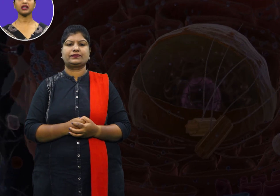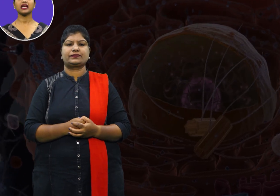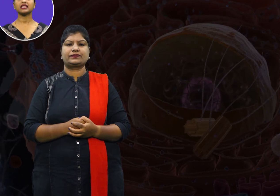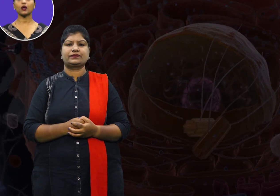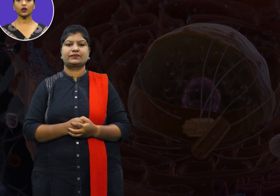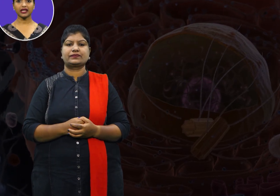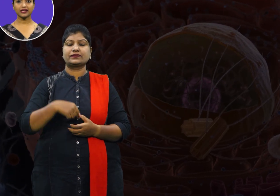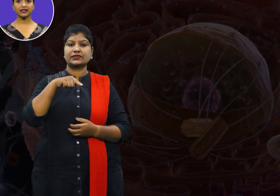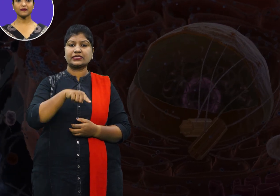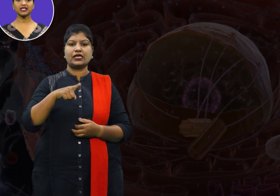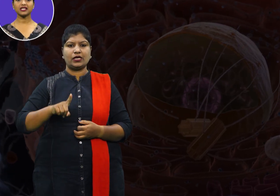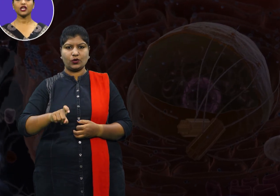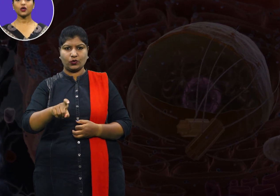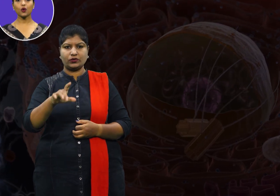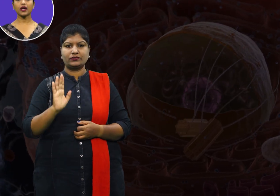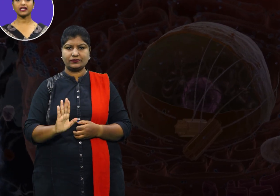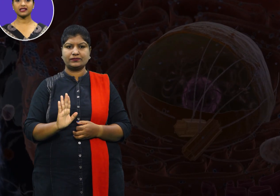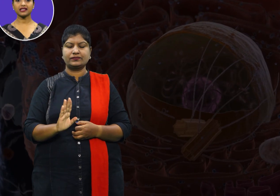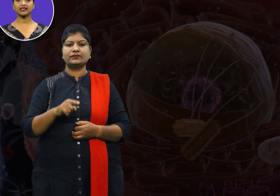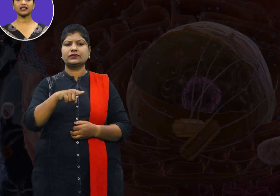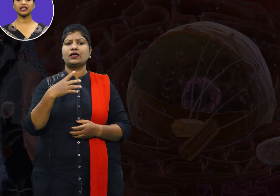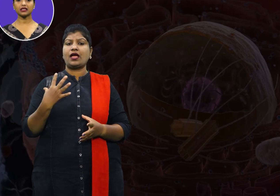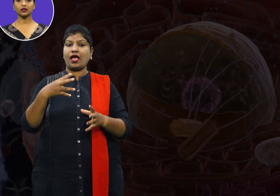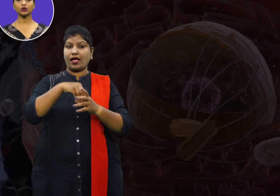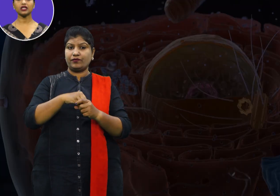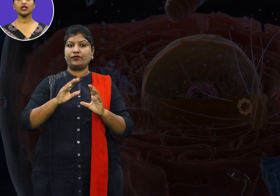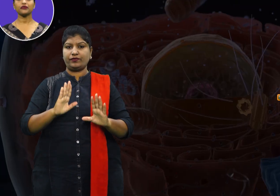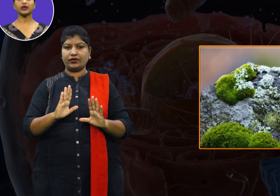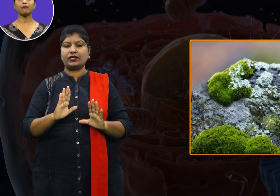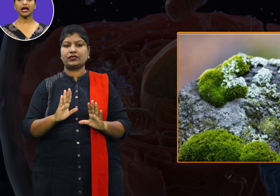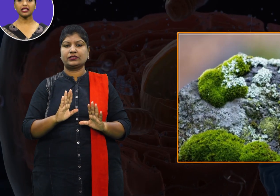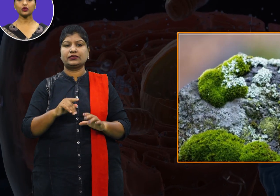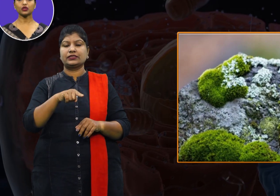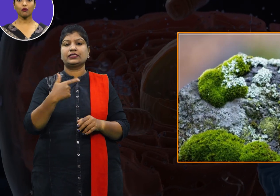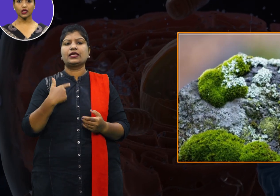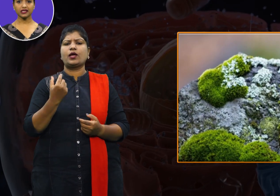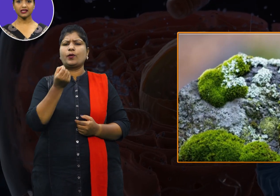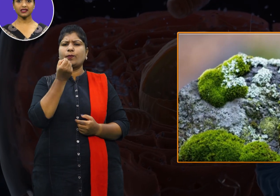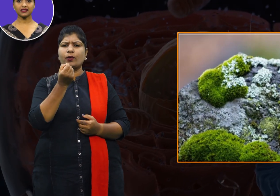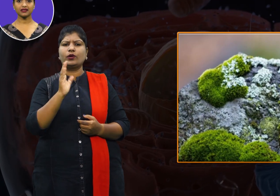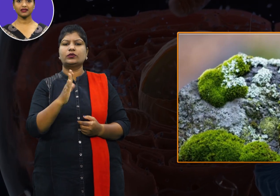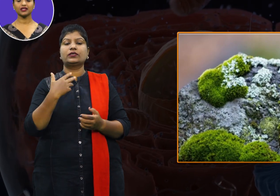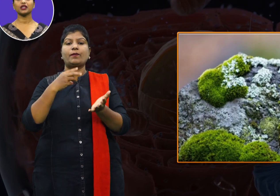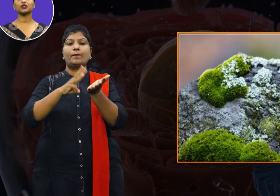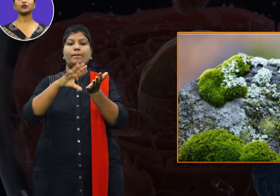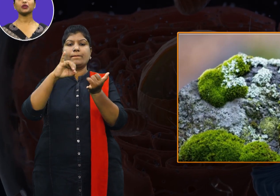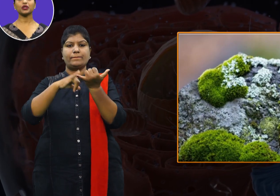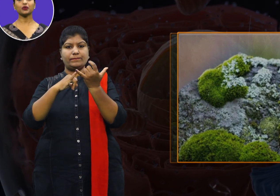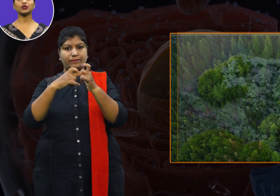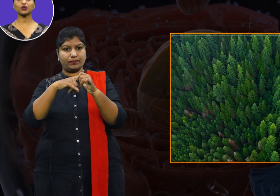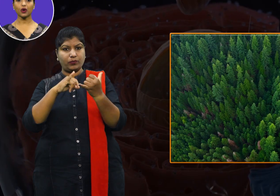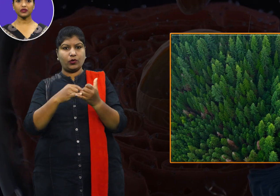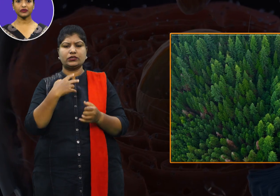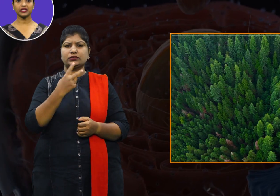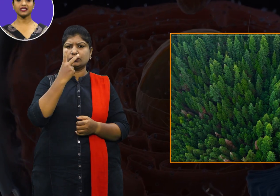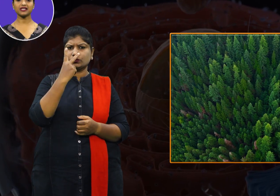Therefore, the organisms coexist include from minute mosses to